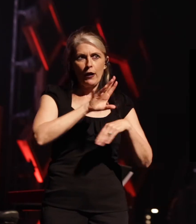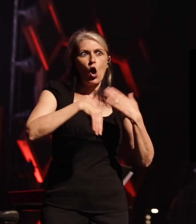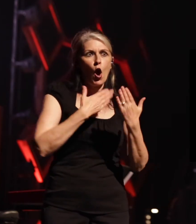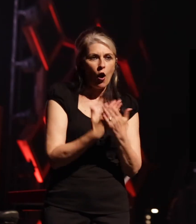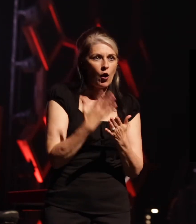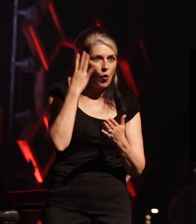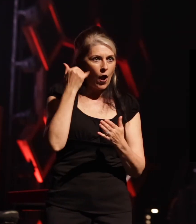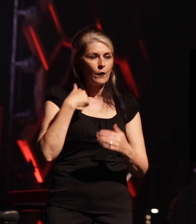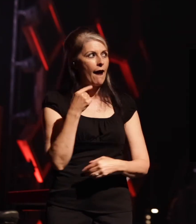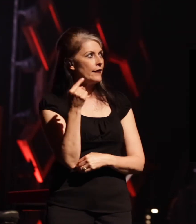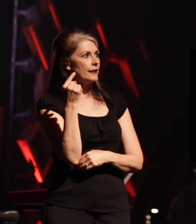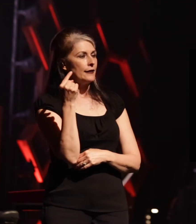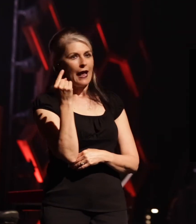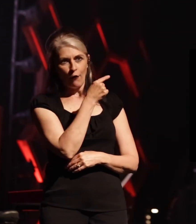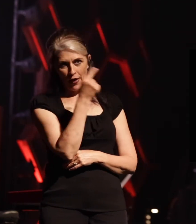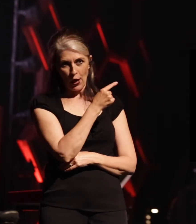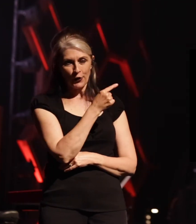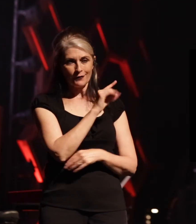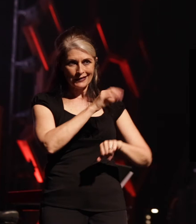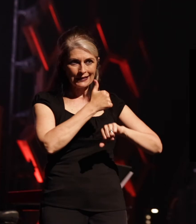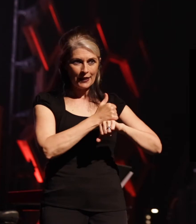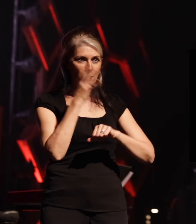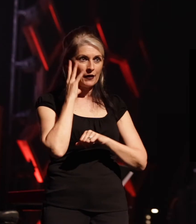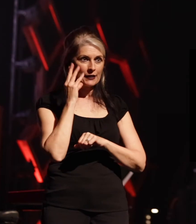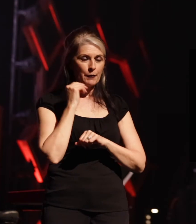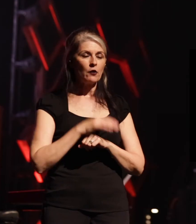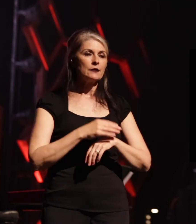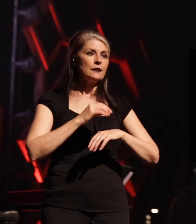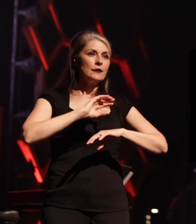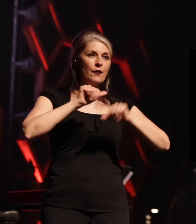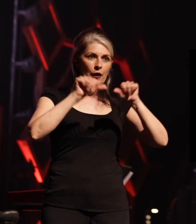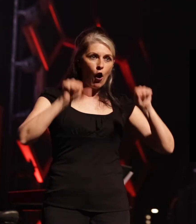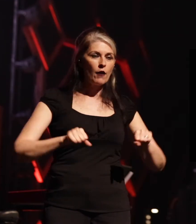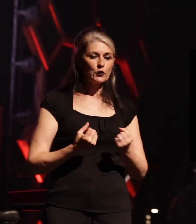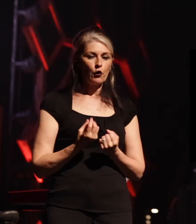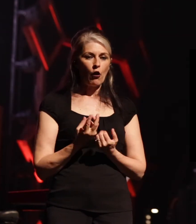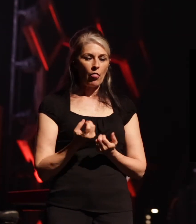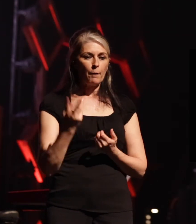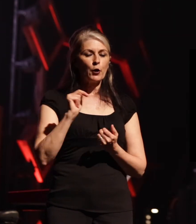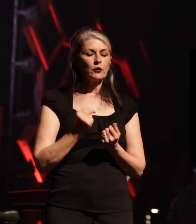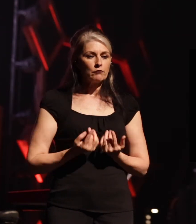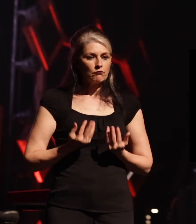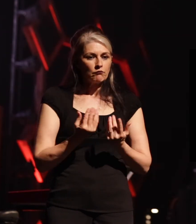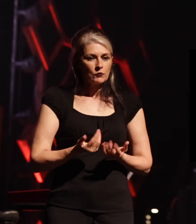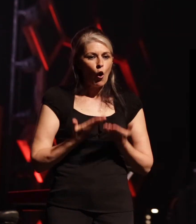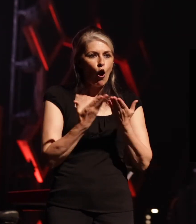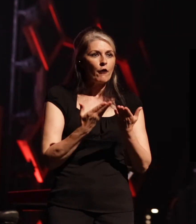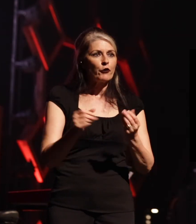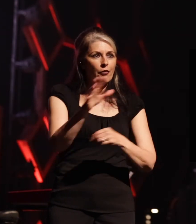tabernacle experience. How to make the tabernacle, the altar, the burnt offerings, the courtyard. I mean, the people were given the